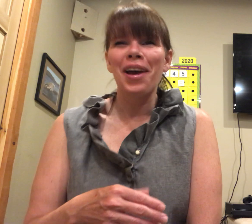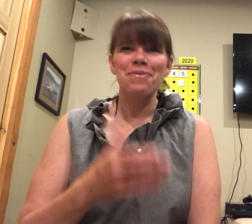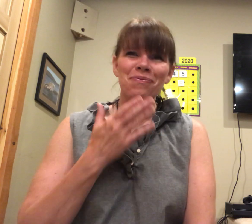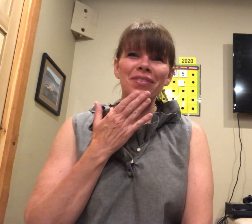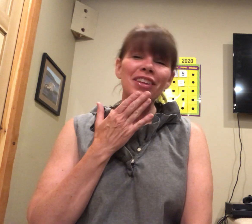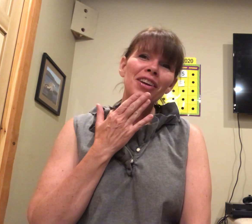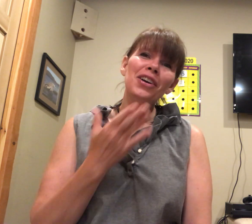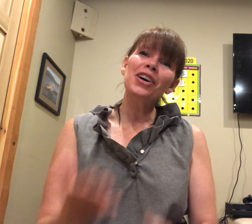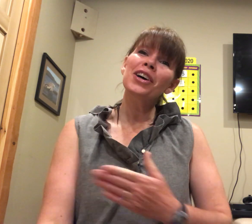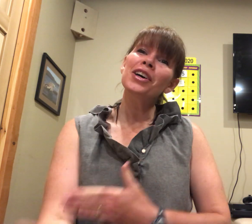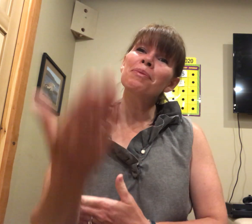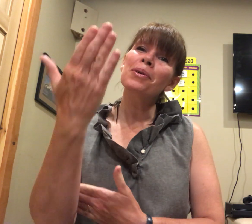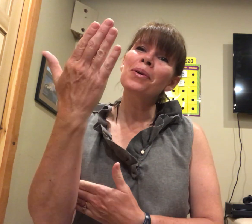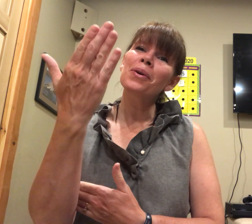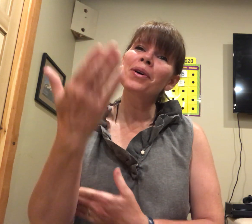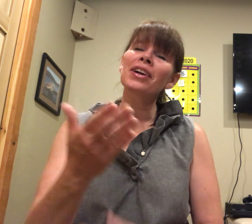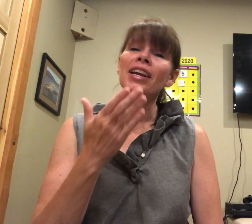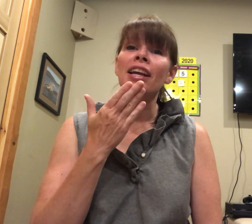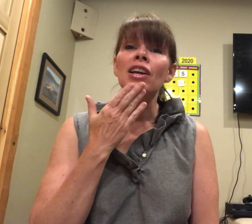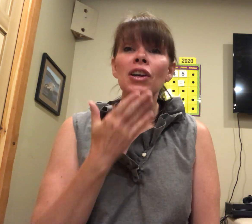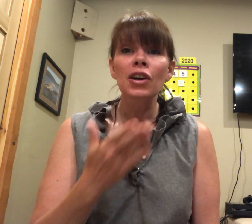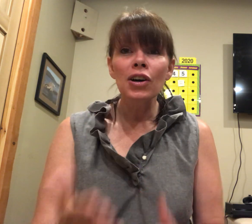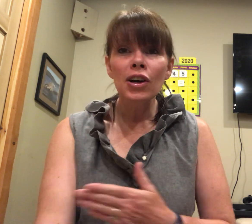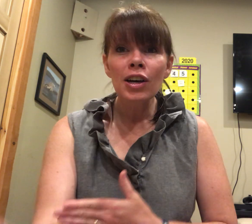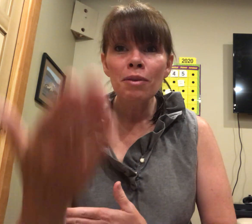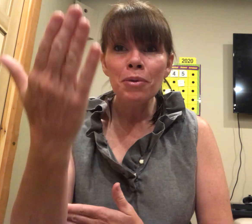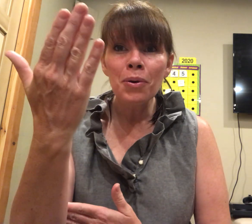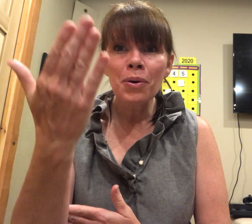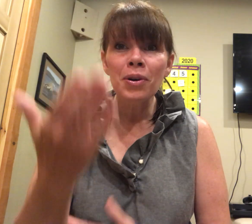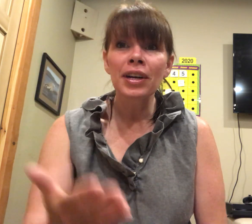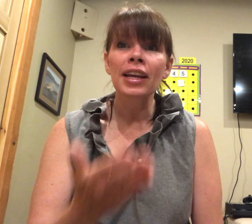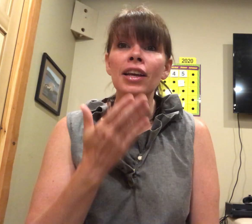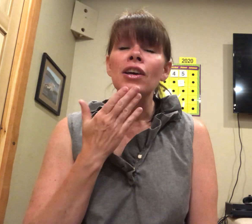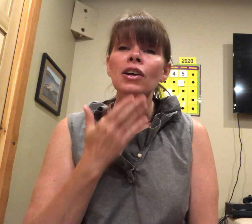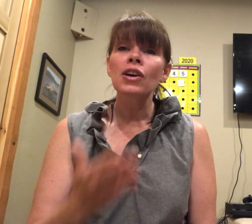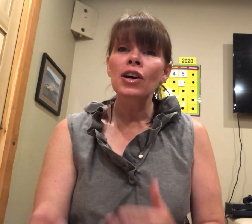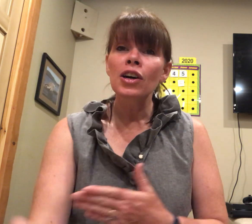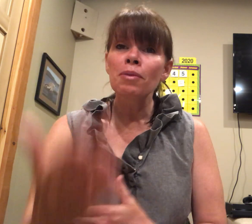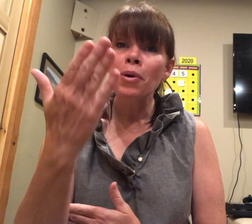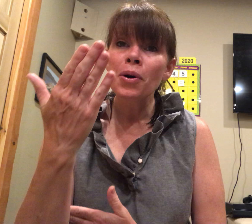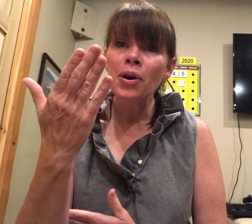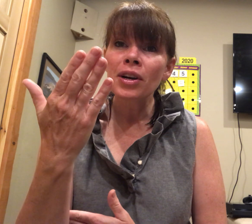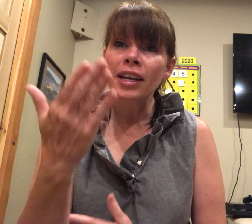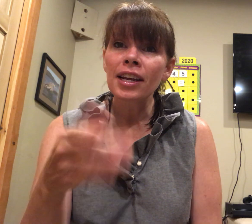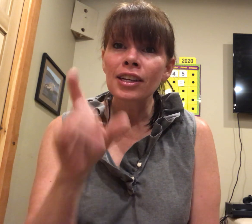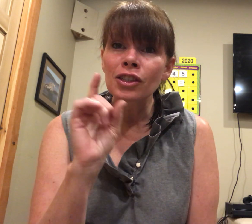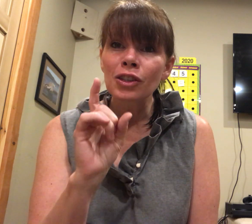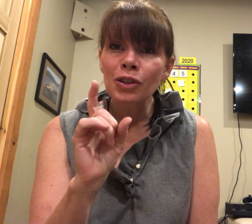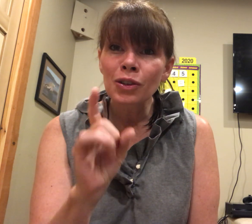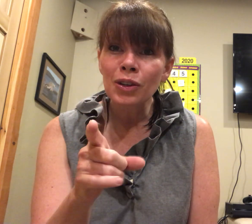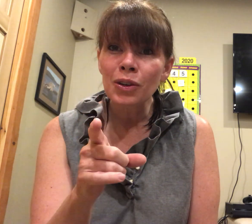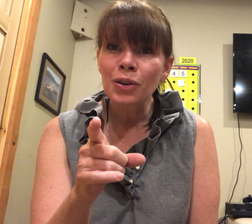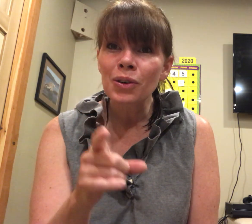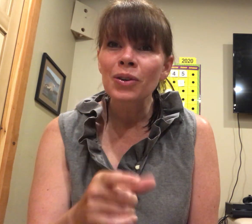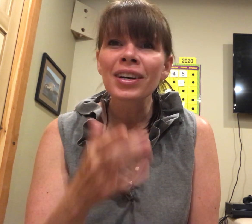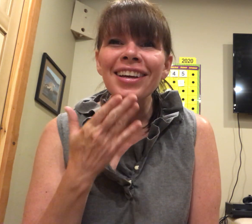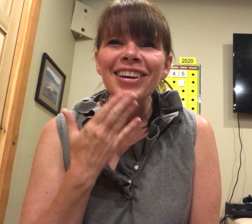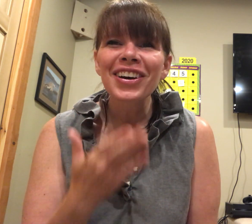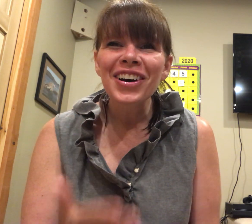it. Good morning. Good morning. Good morning to you.